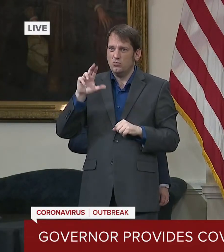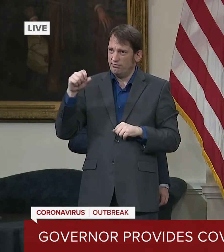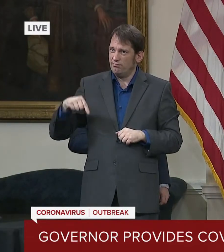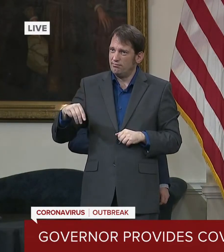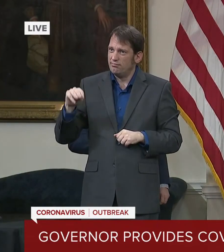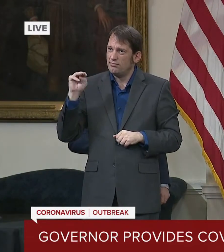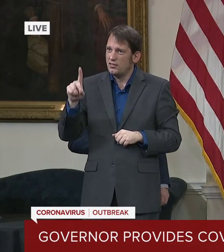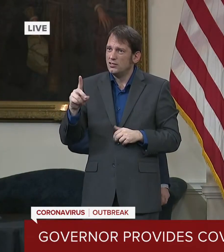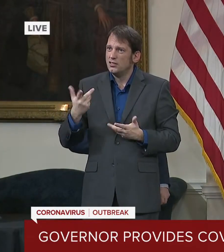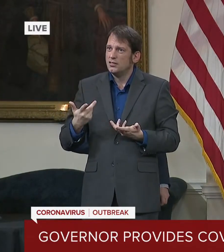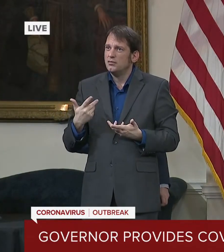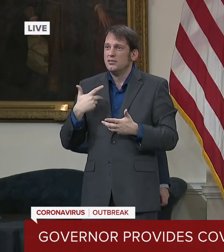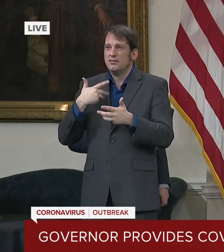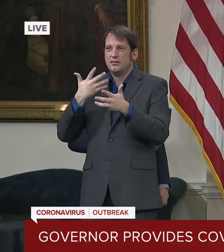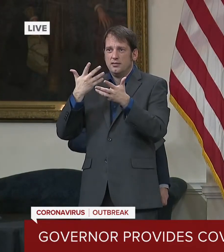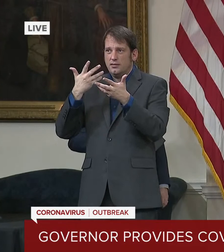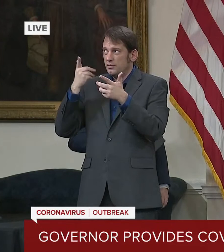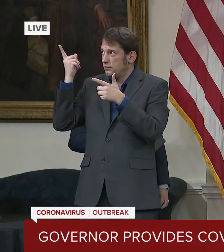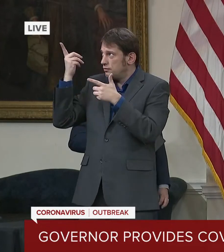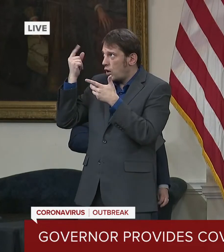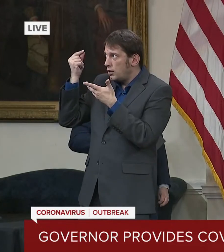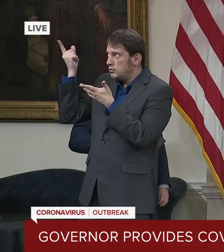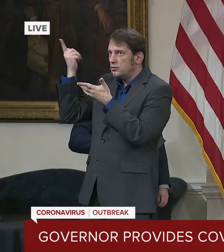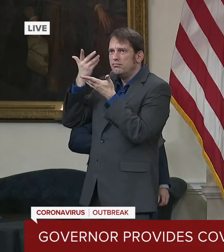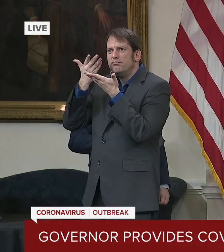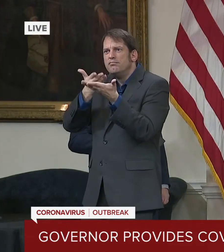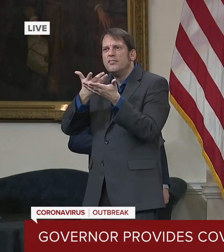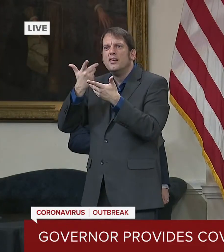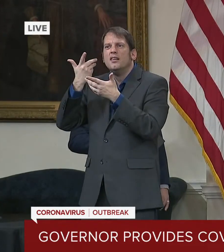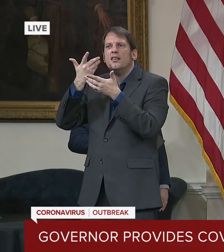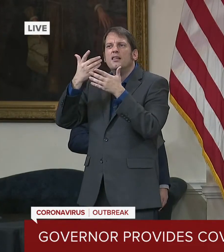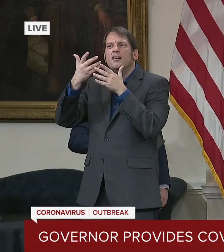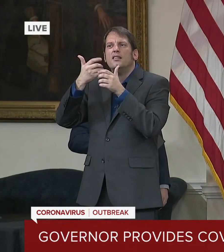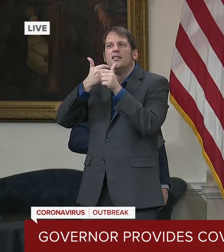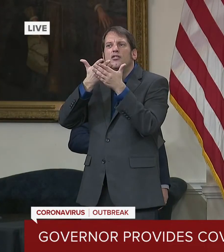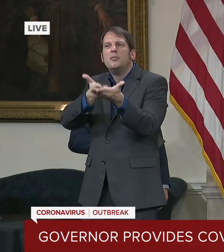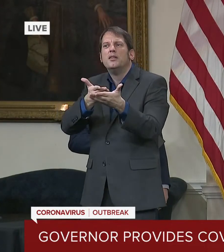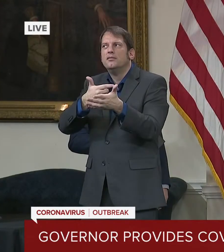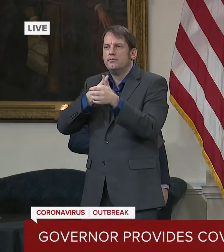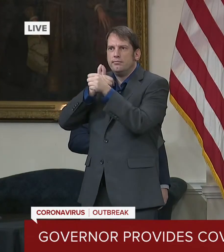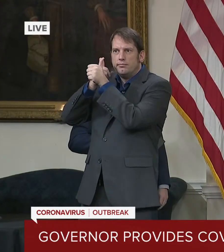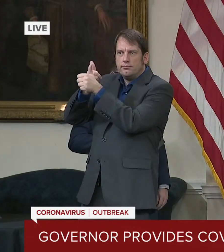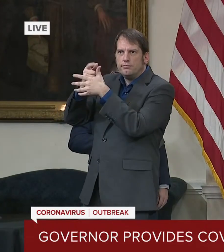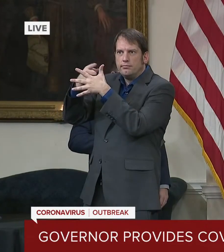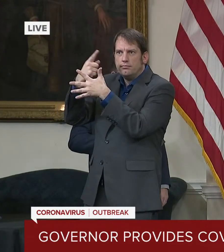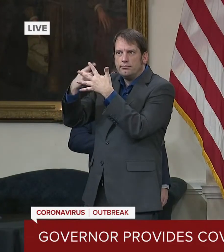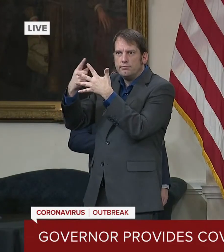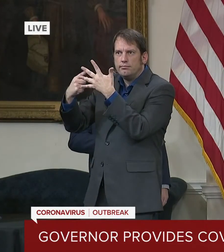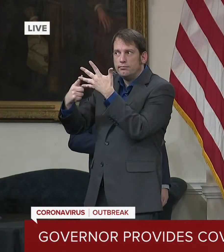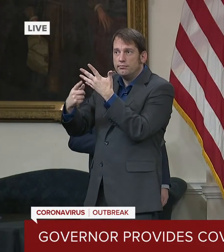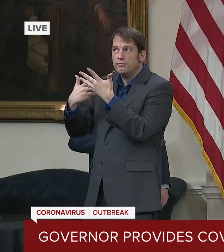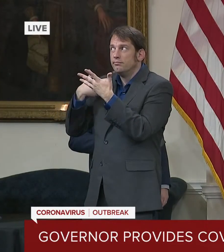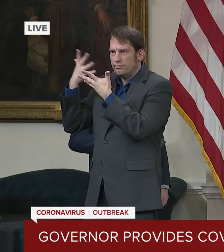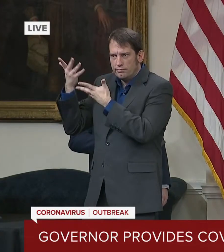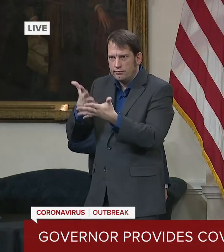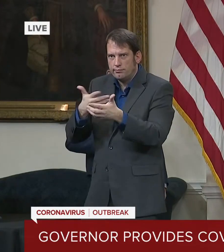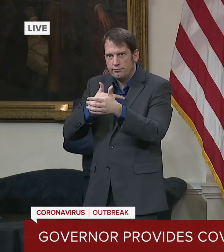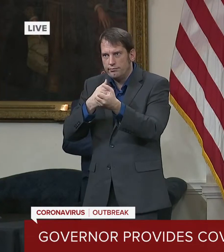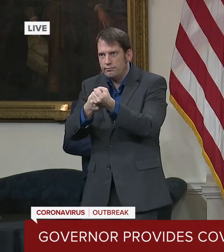they're on the front lines. We give them the flexibility. We're providing all the assistance they need. There is no,